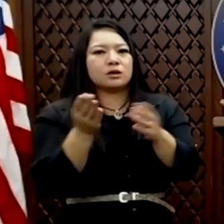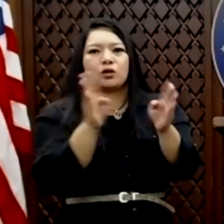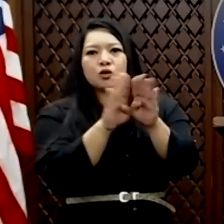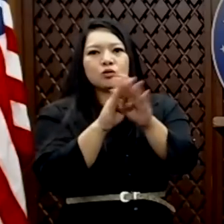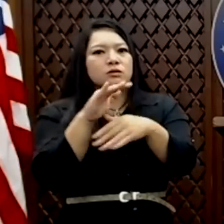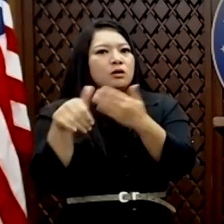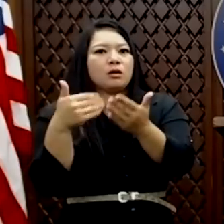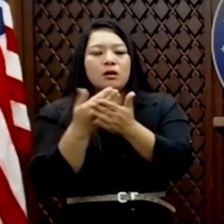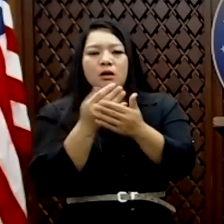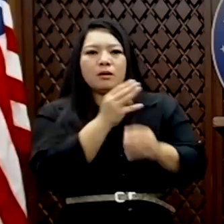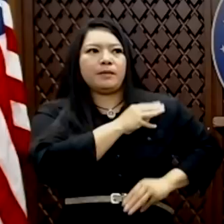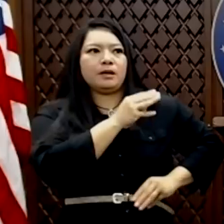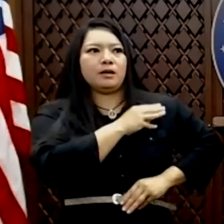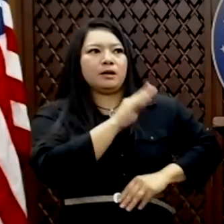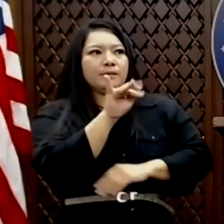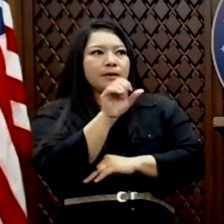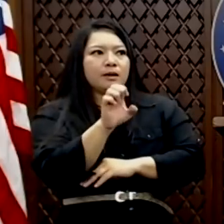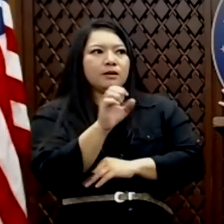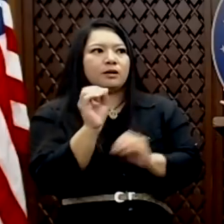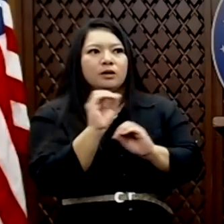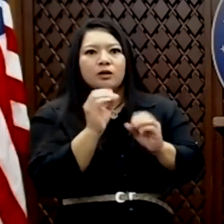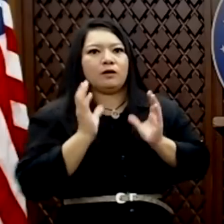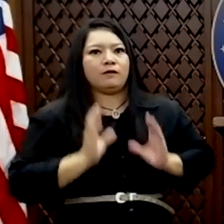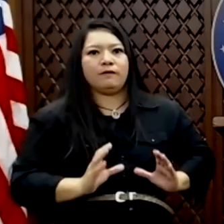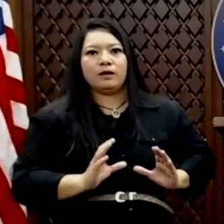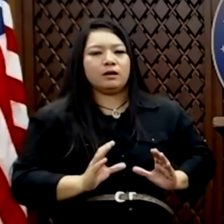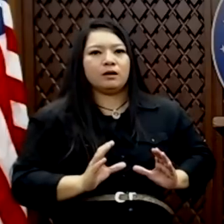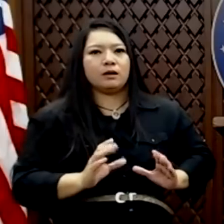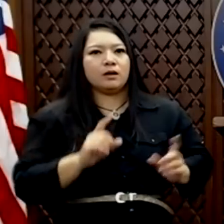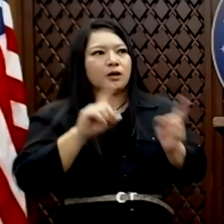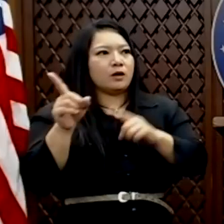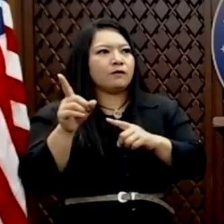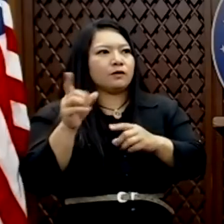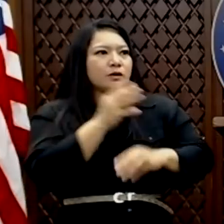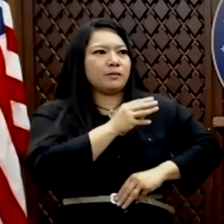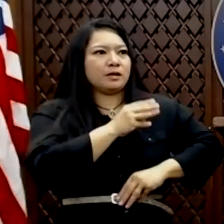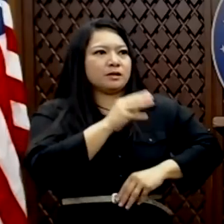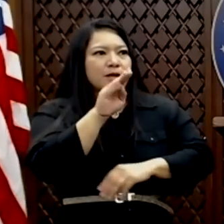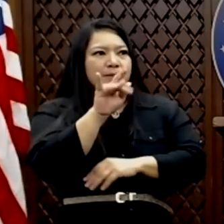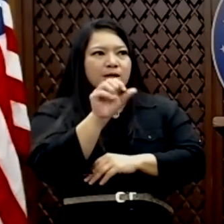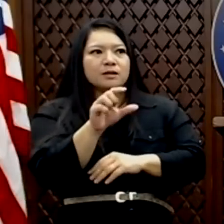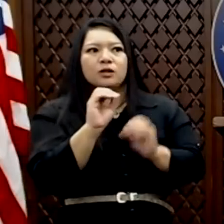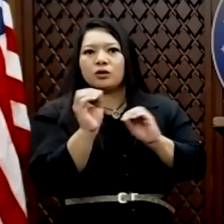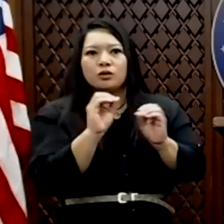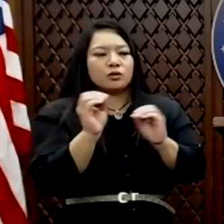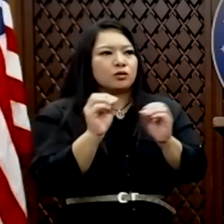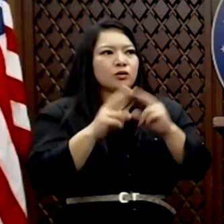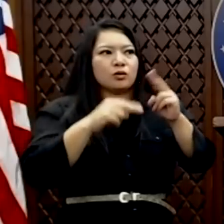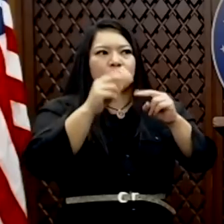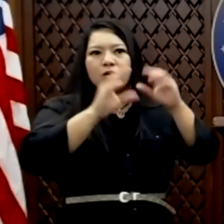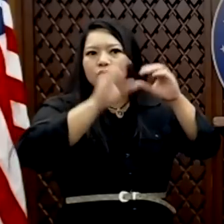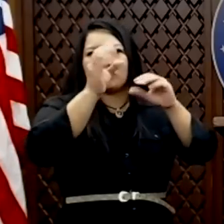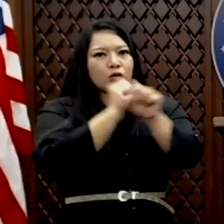close the military base down, no civilians over to the military base, no construction